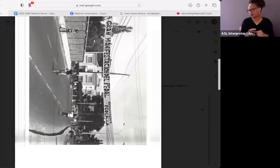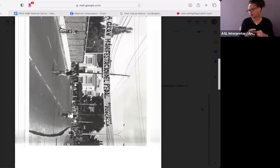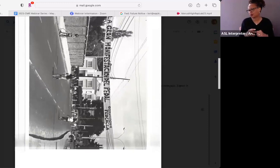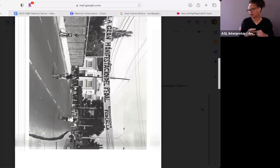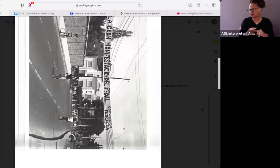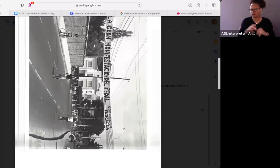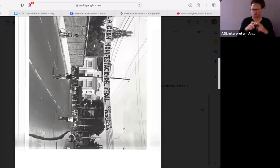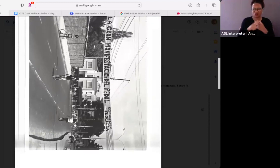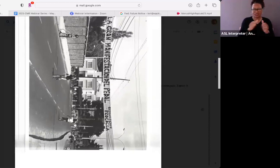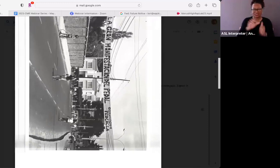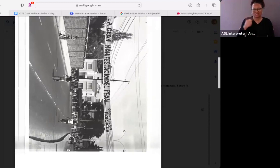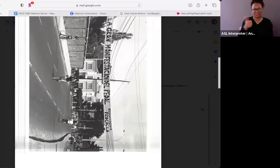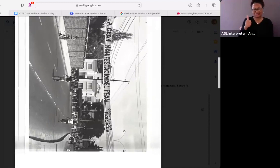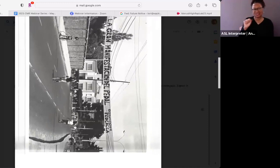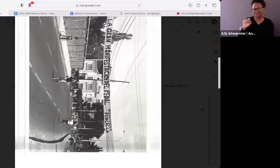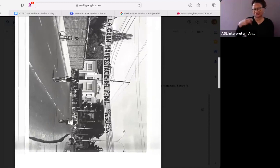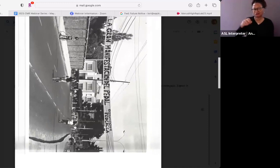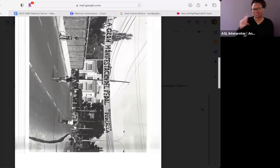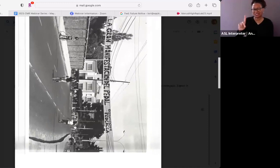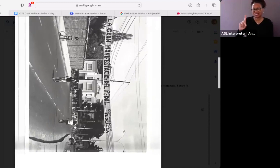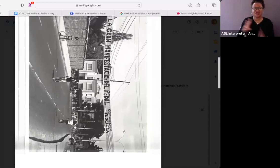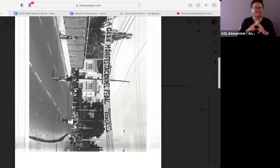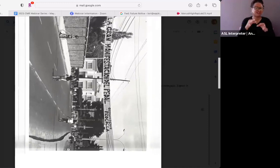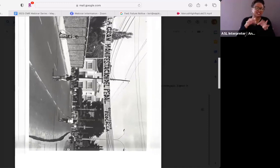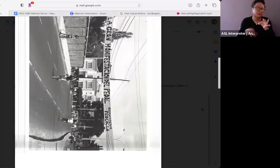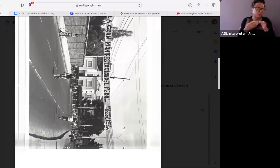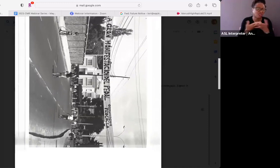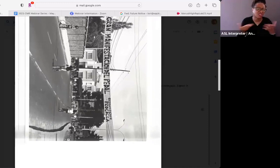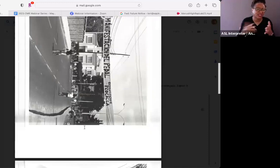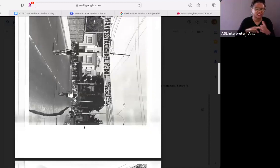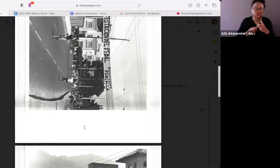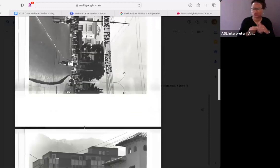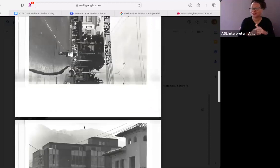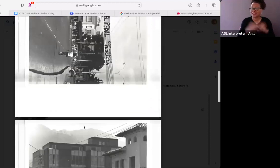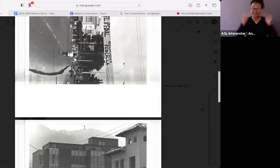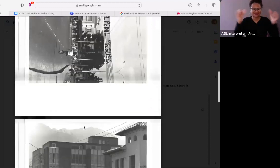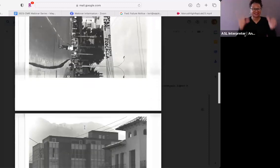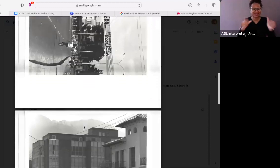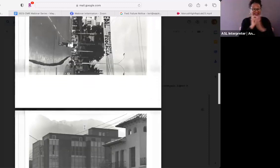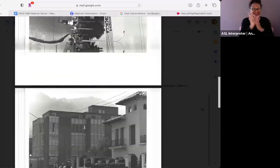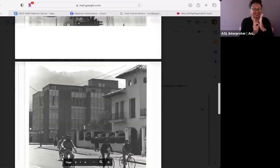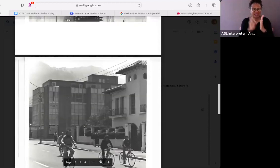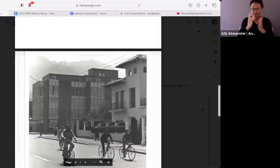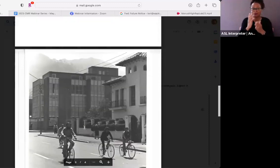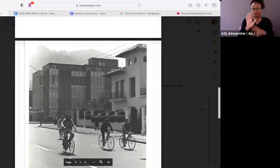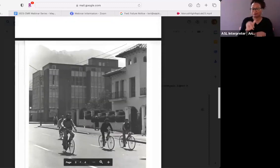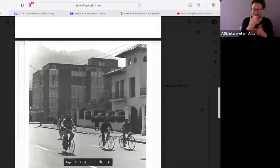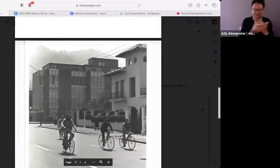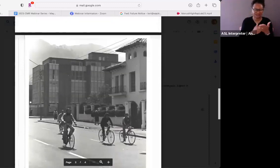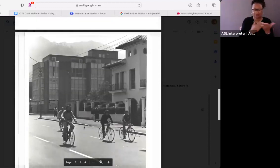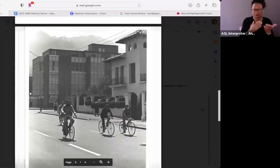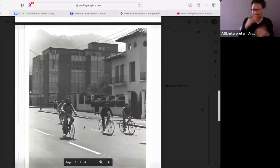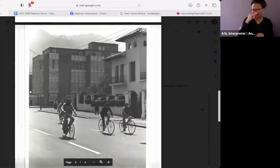10-speed. And it was a very simple thing. The signs were designed by some kids from the University of Los